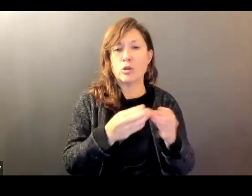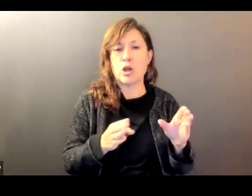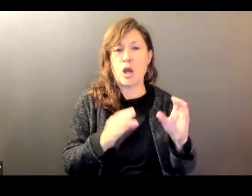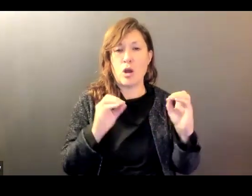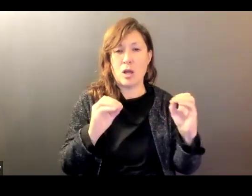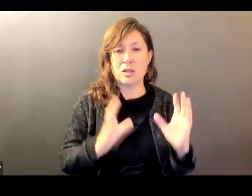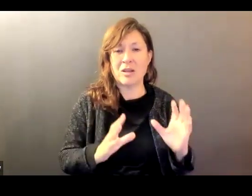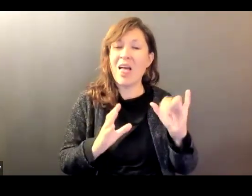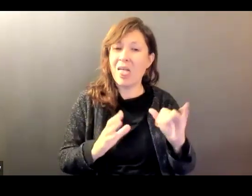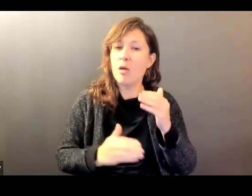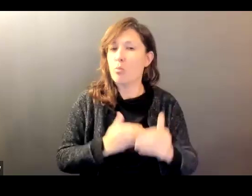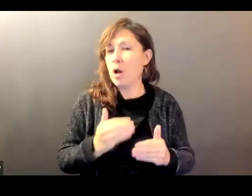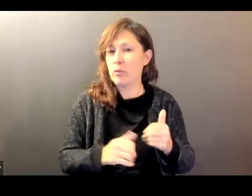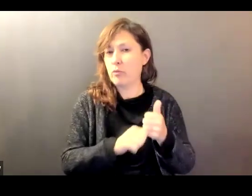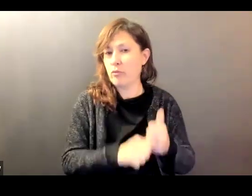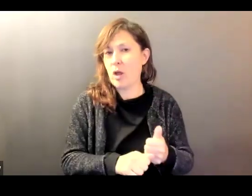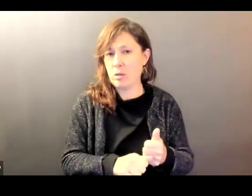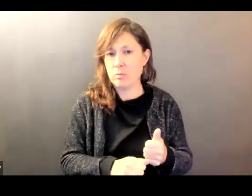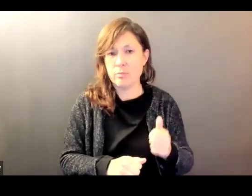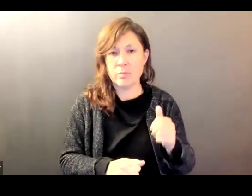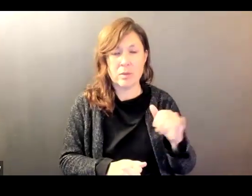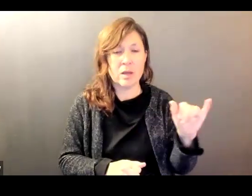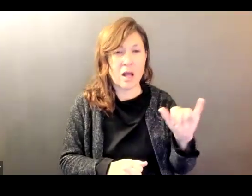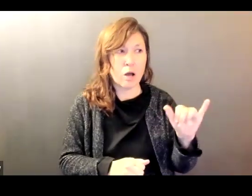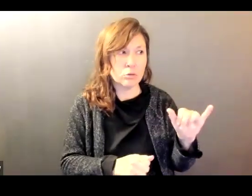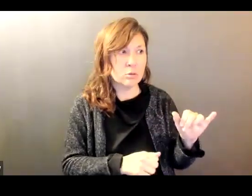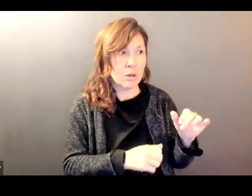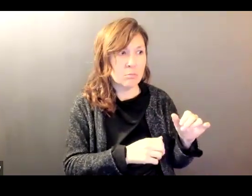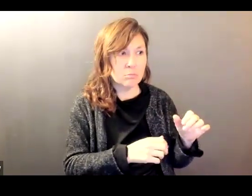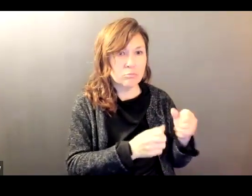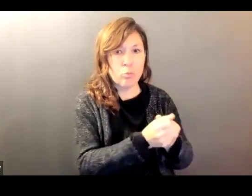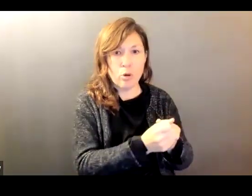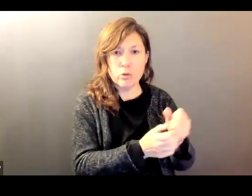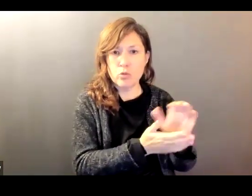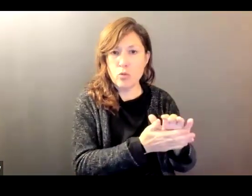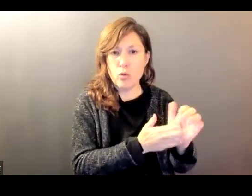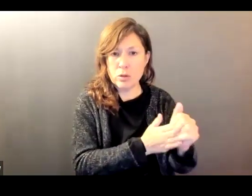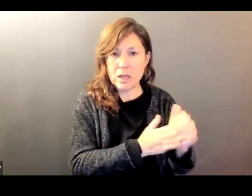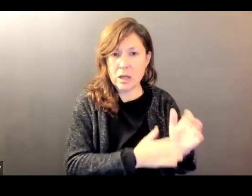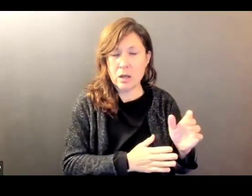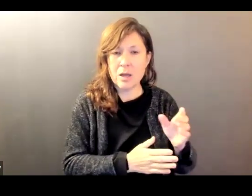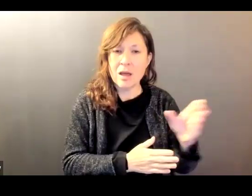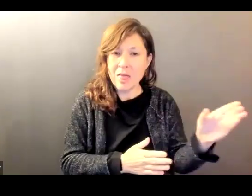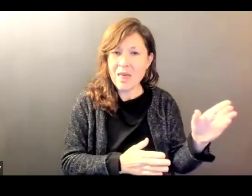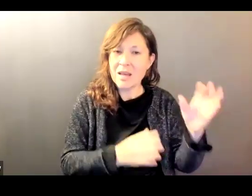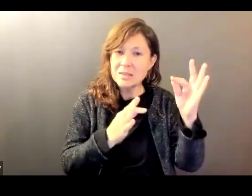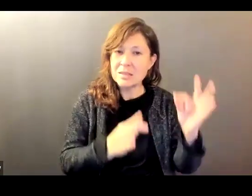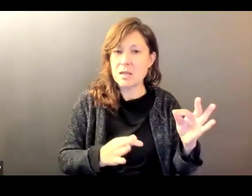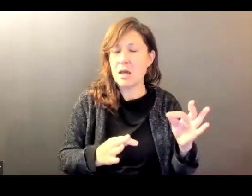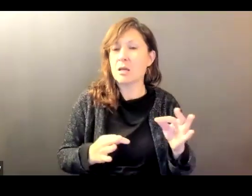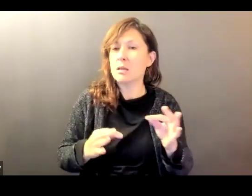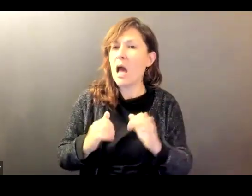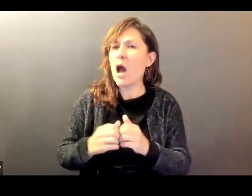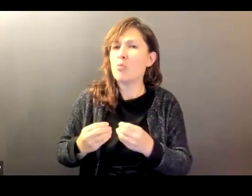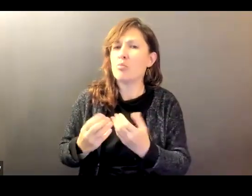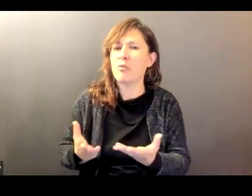budget collab process, our school leaders and also through that process will make determination as to how they want to really move forward with providing those